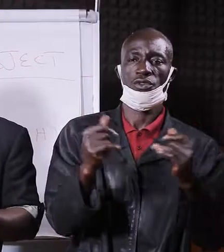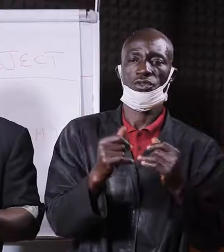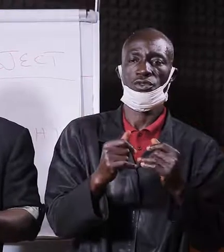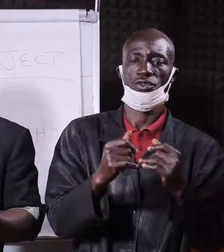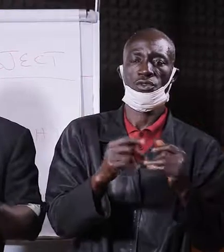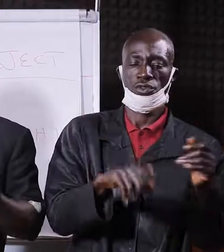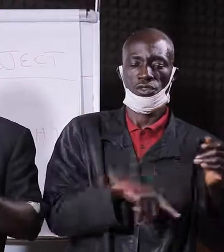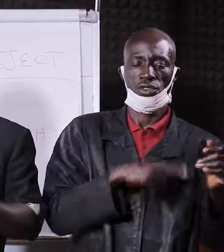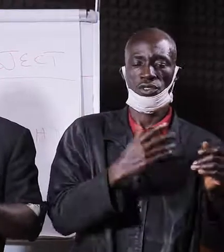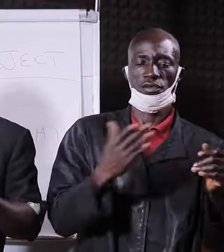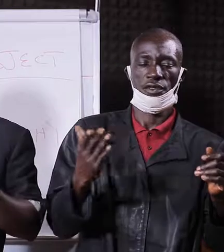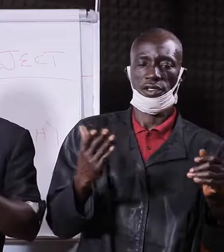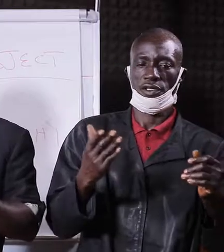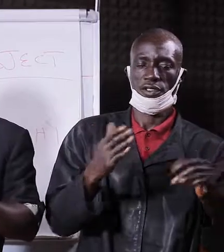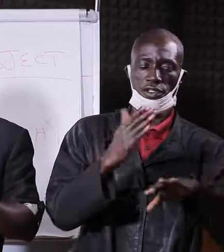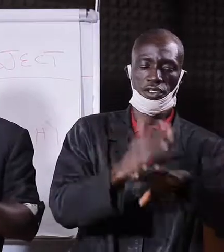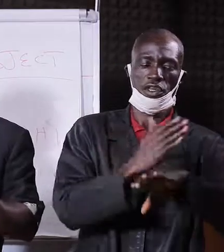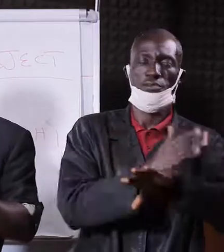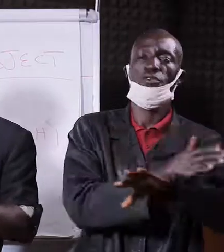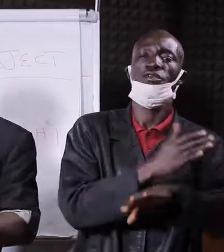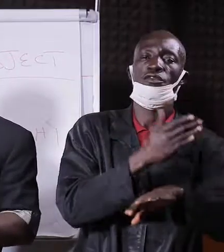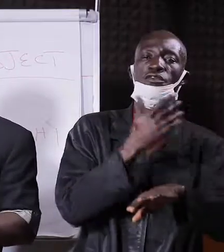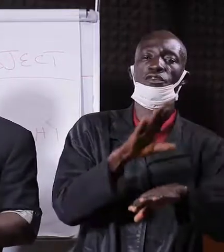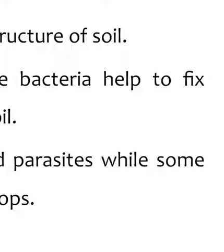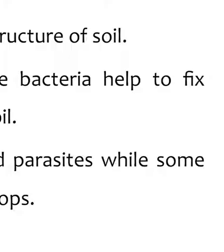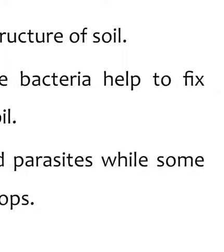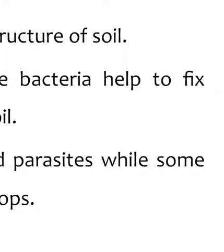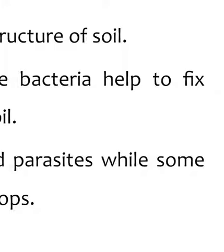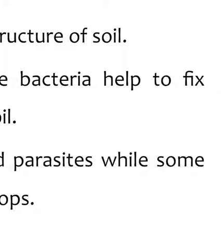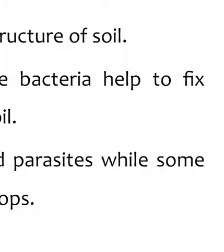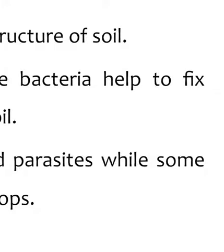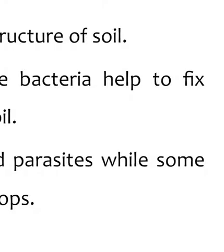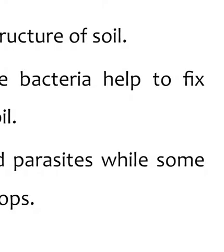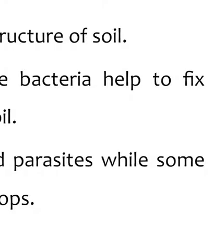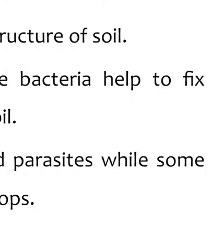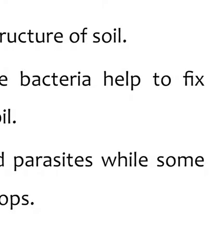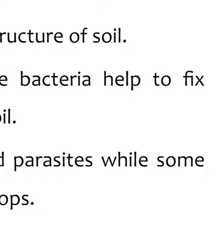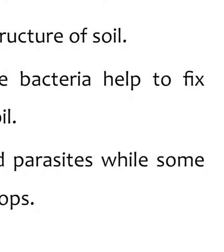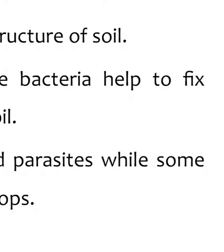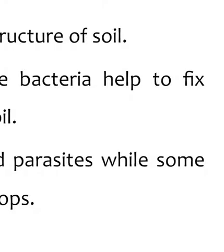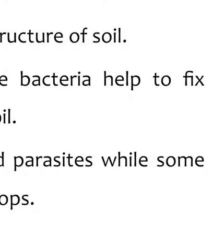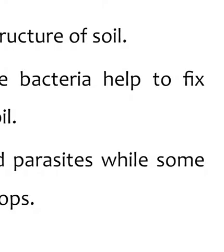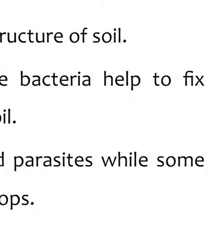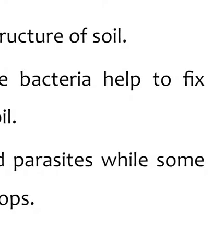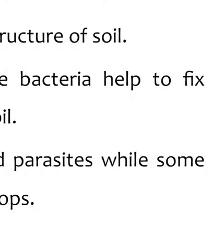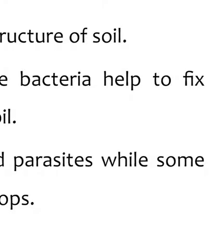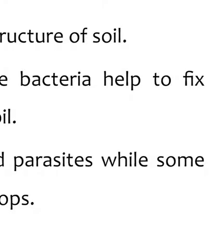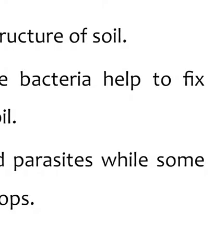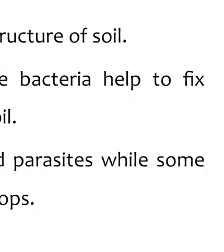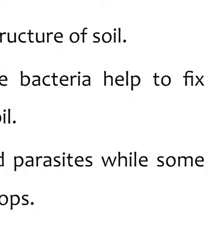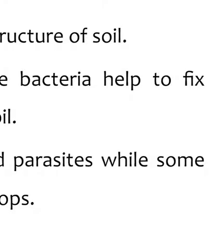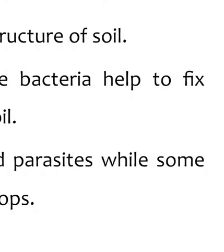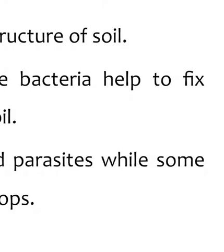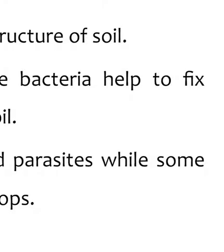Soil living organisms improve the structures of soil. E, some organisms like